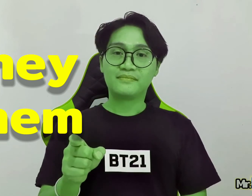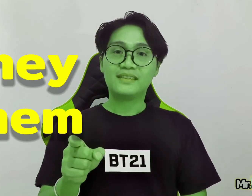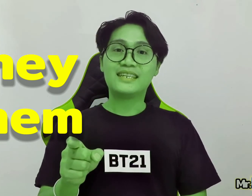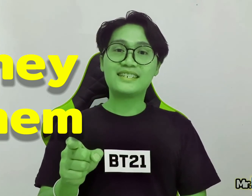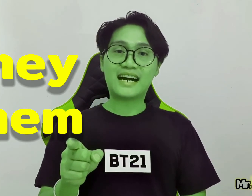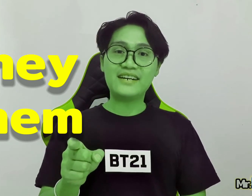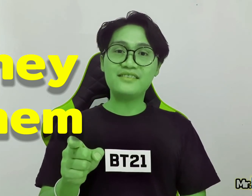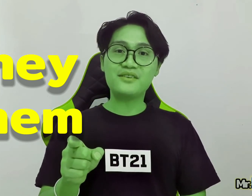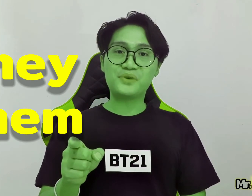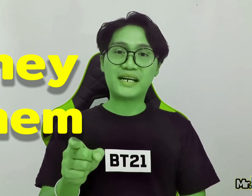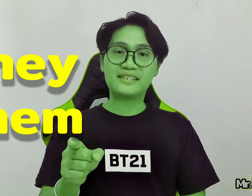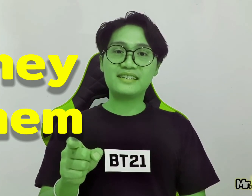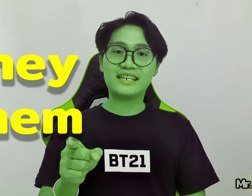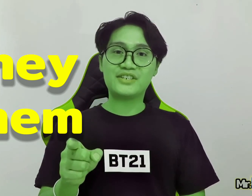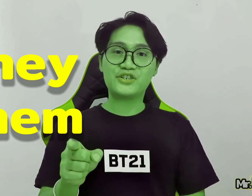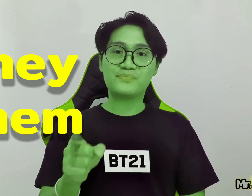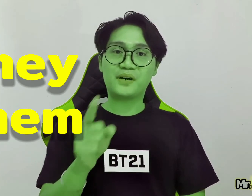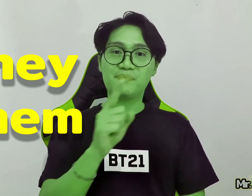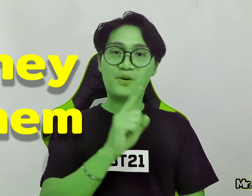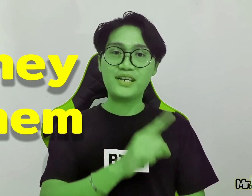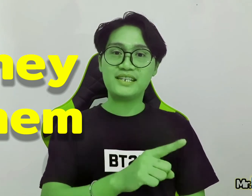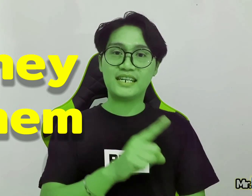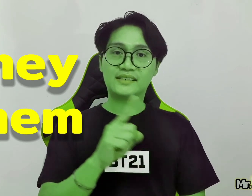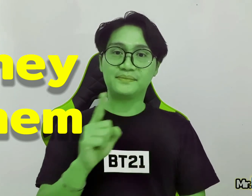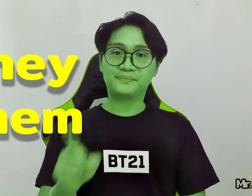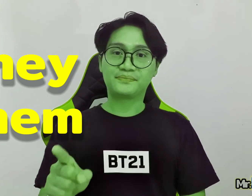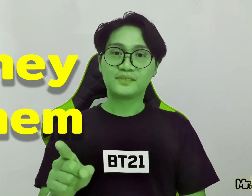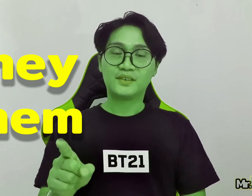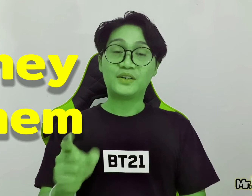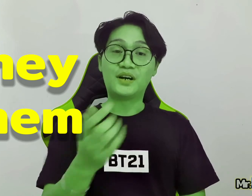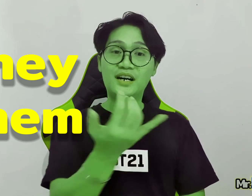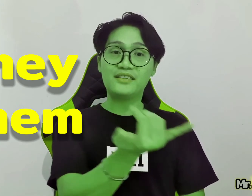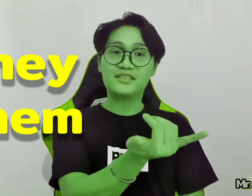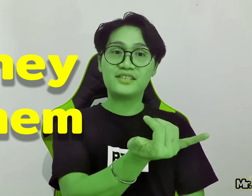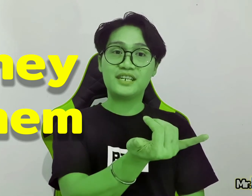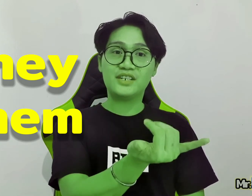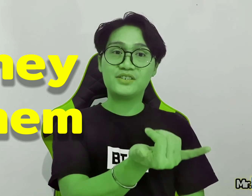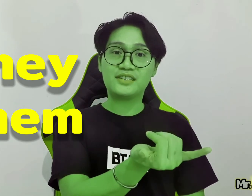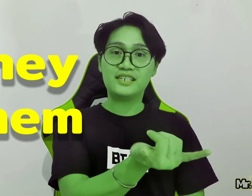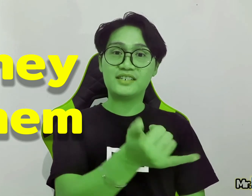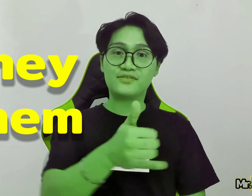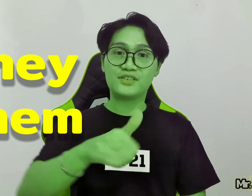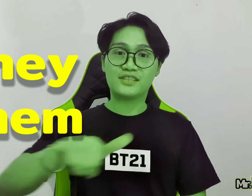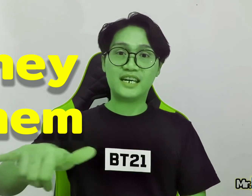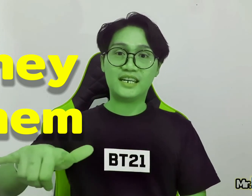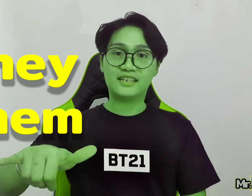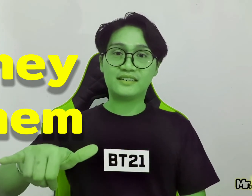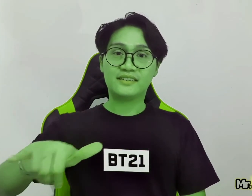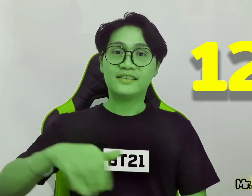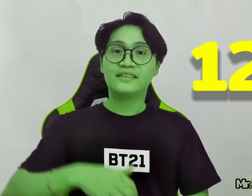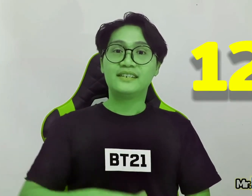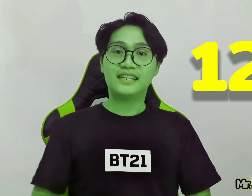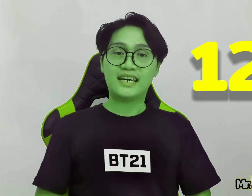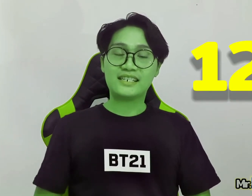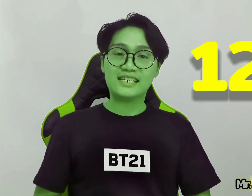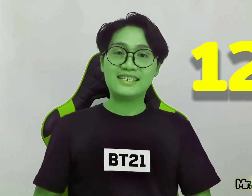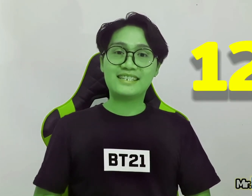The signer directs attention by pointing, or others they use this for they. Next is